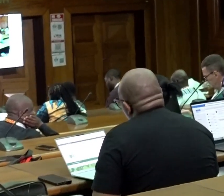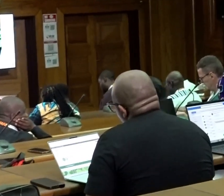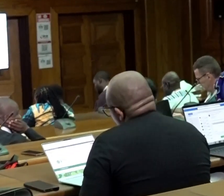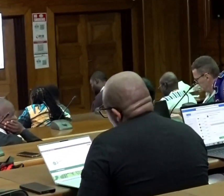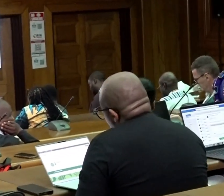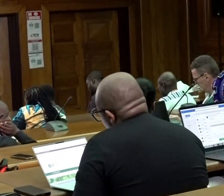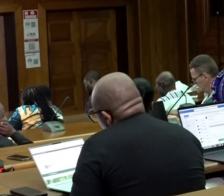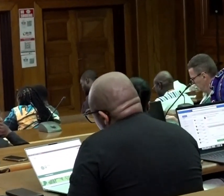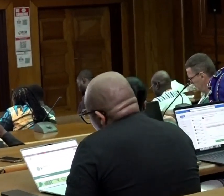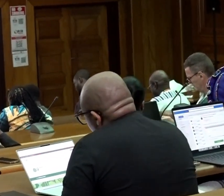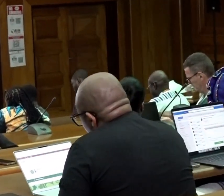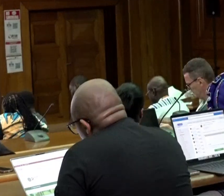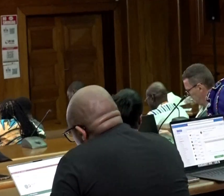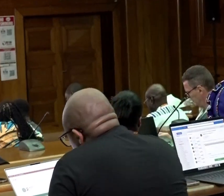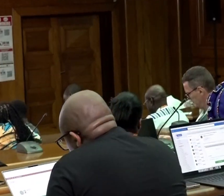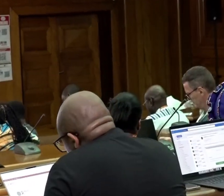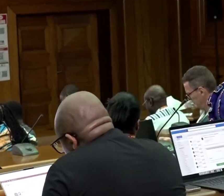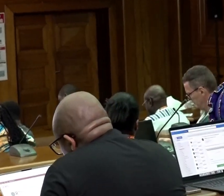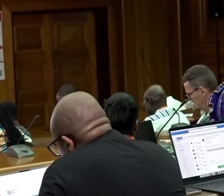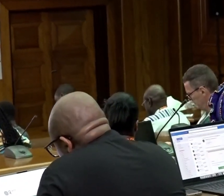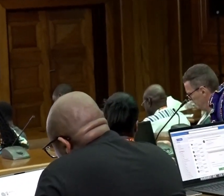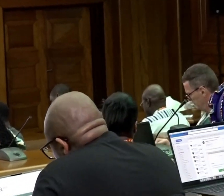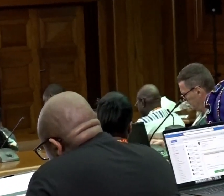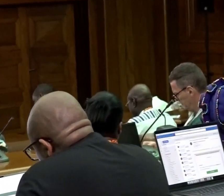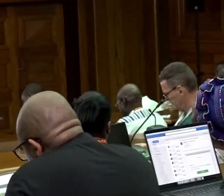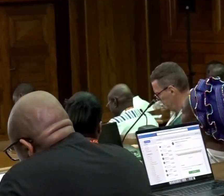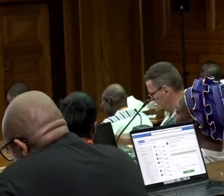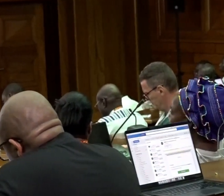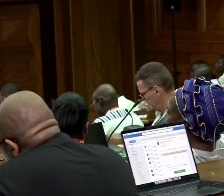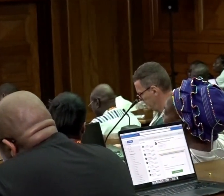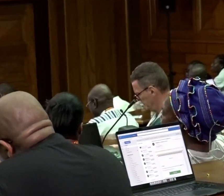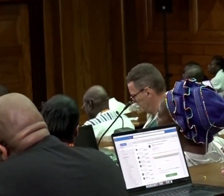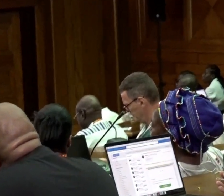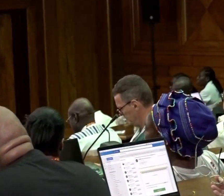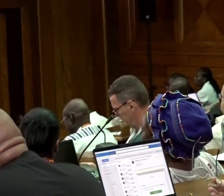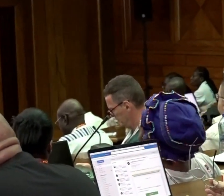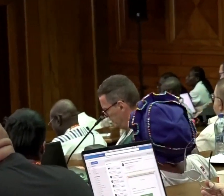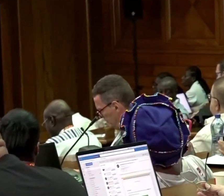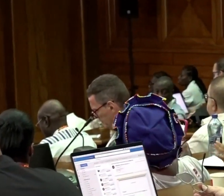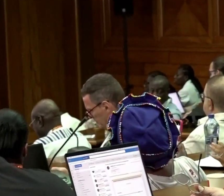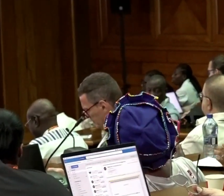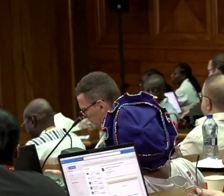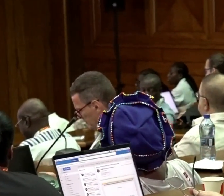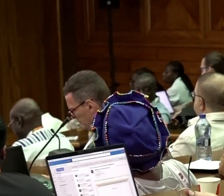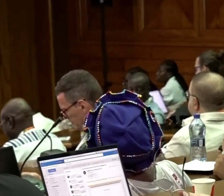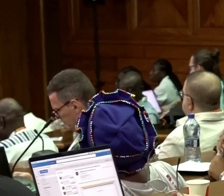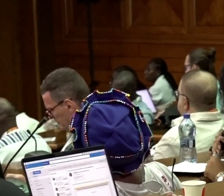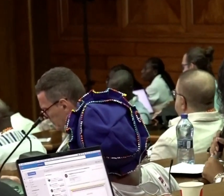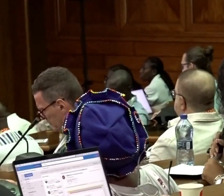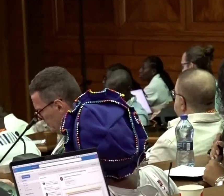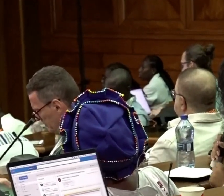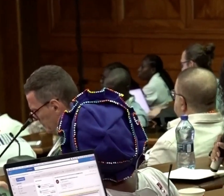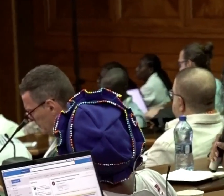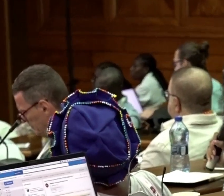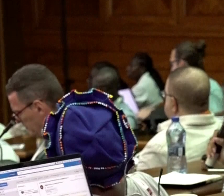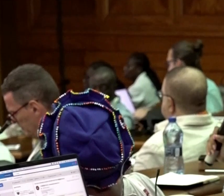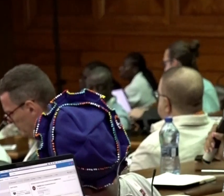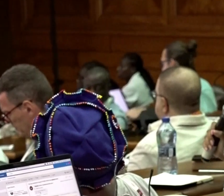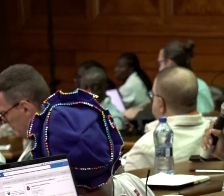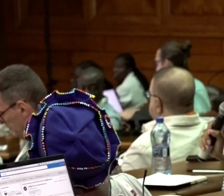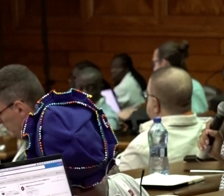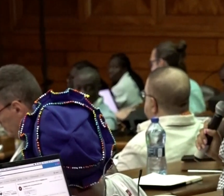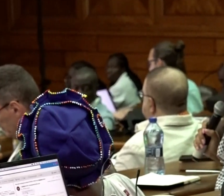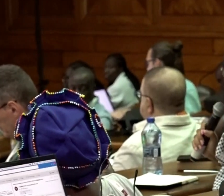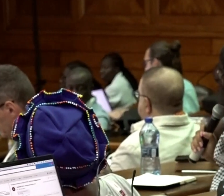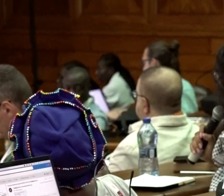work reaches out to the 16 SADC countries, so Malawi is one of those countries. I actually got very excited about